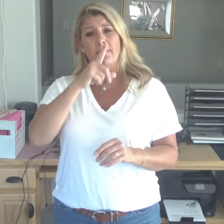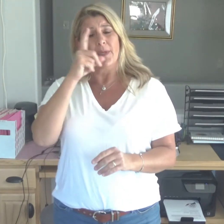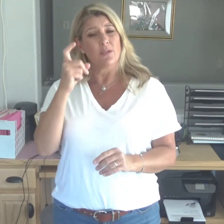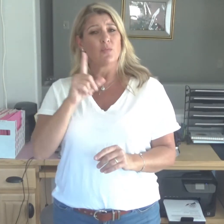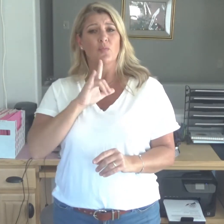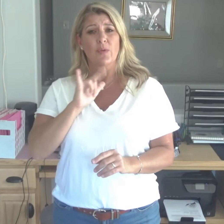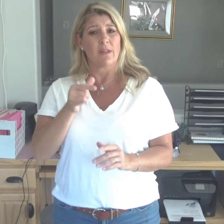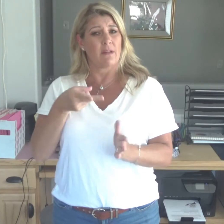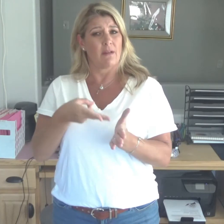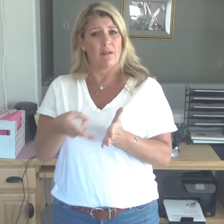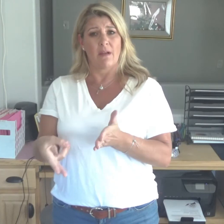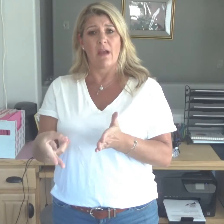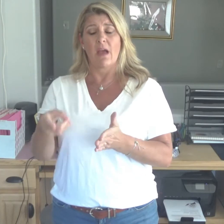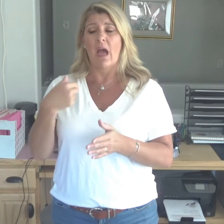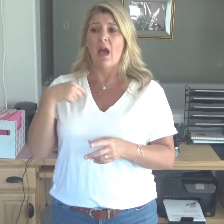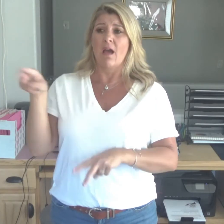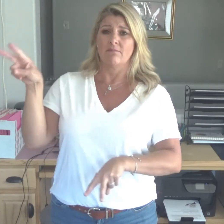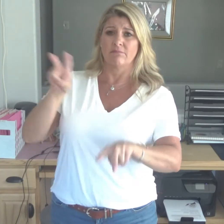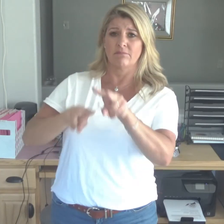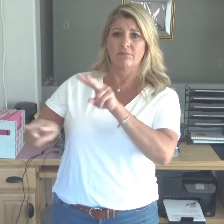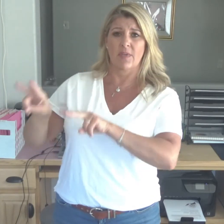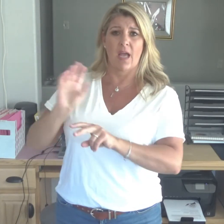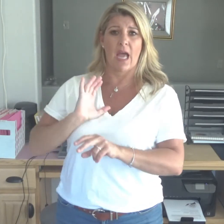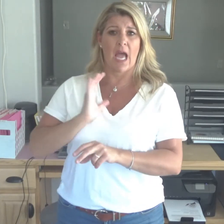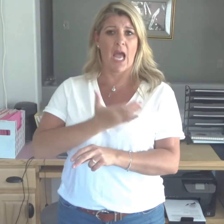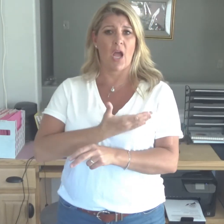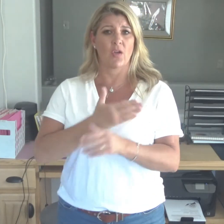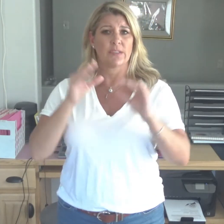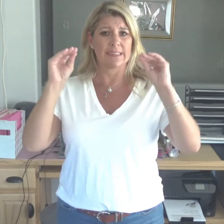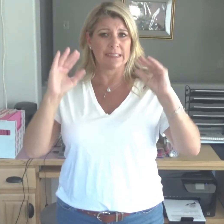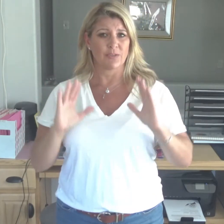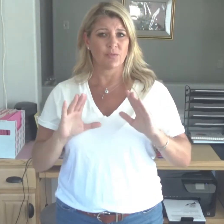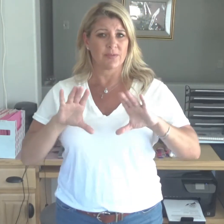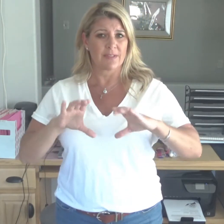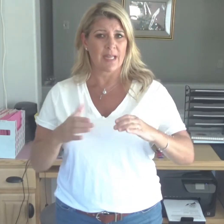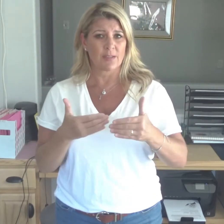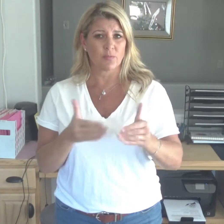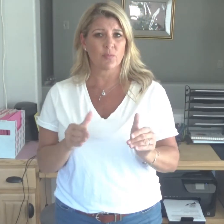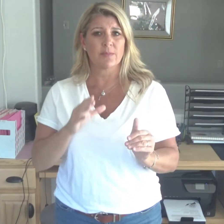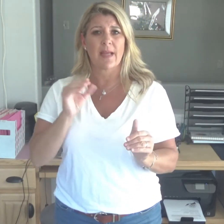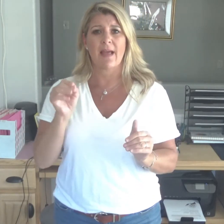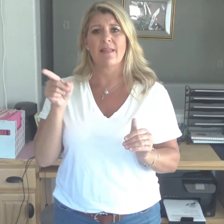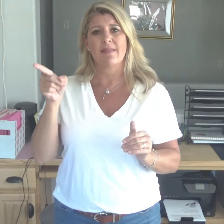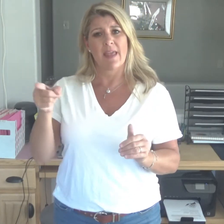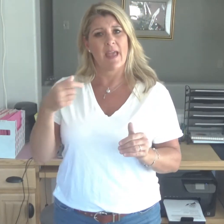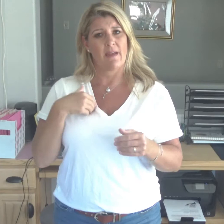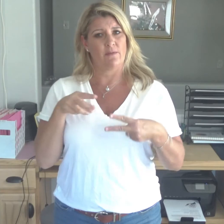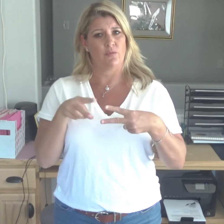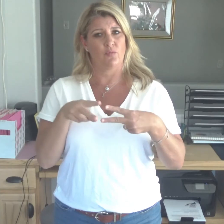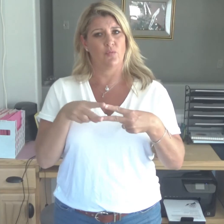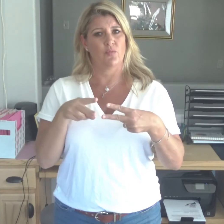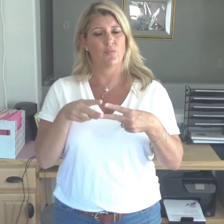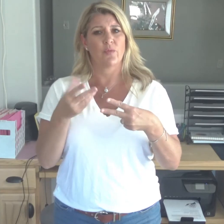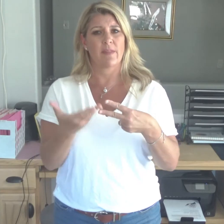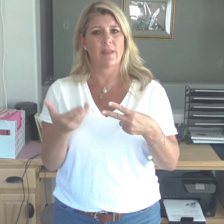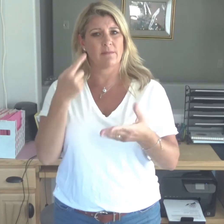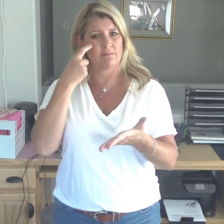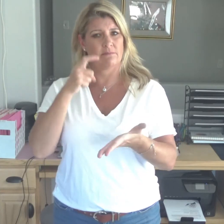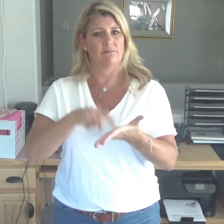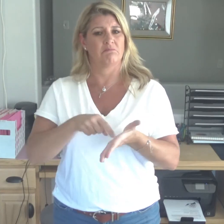from day to day, because honestly, every time I were to see our teachers' classrooms, what I really noticed that